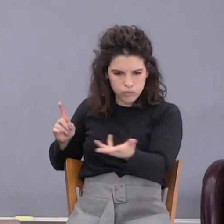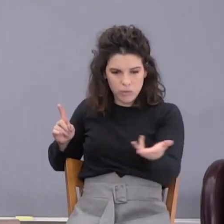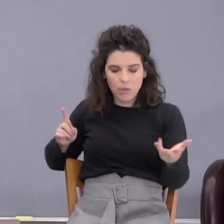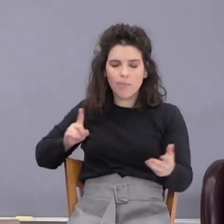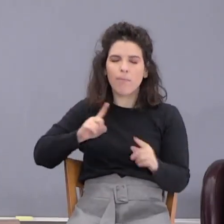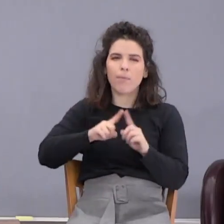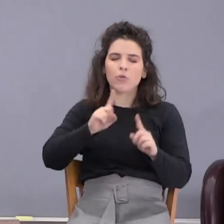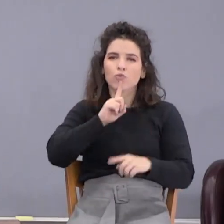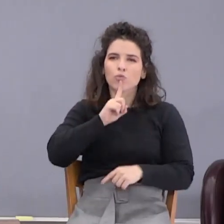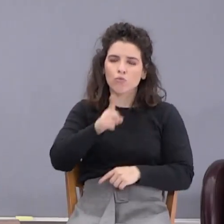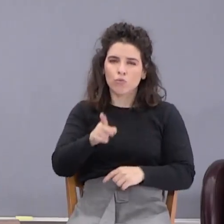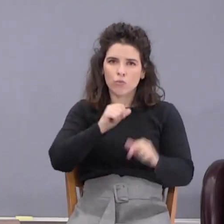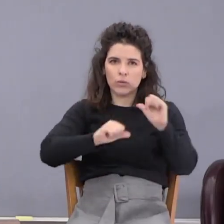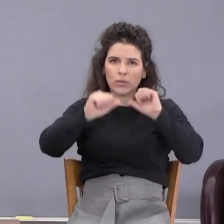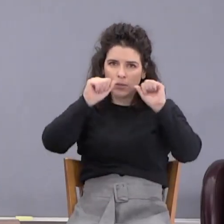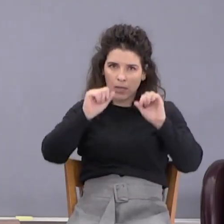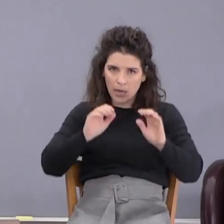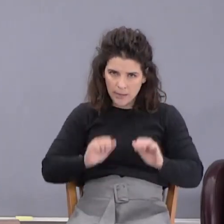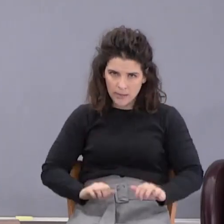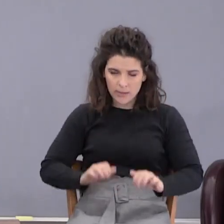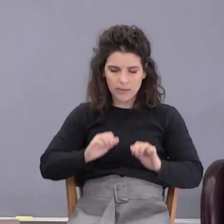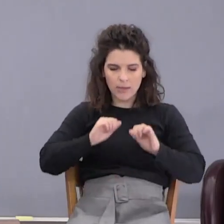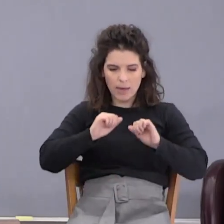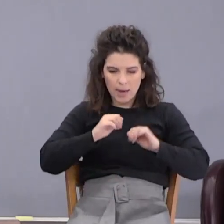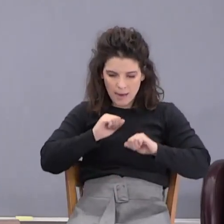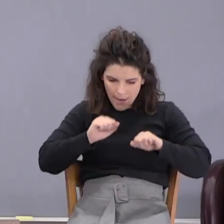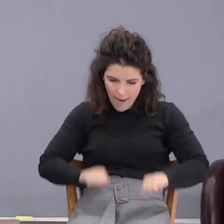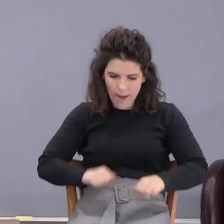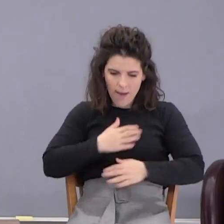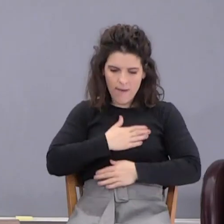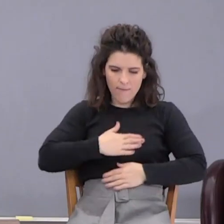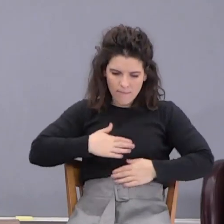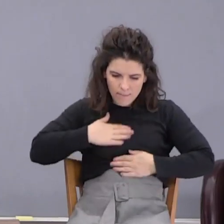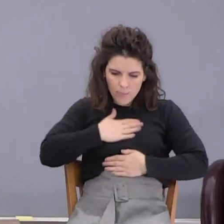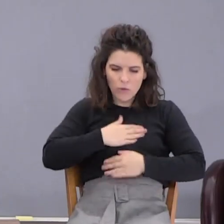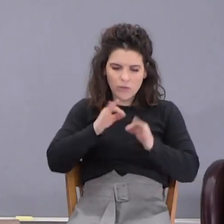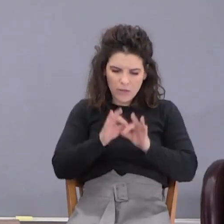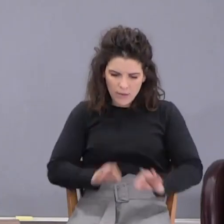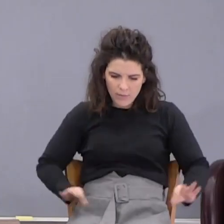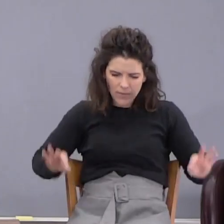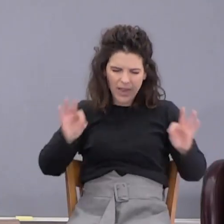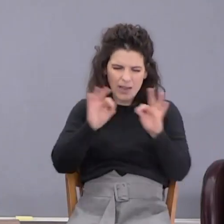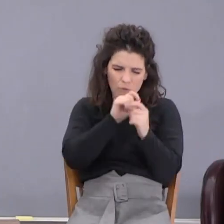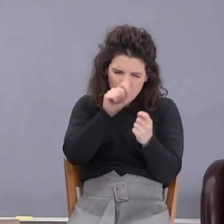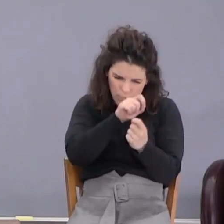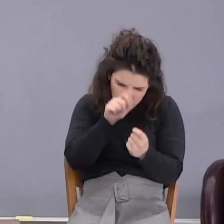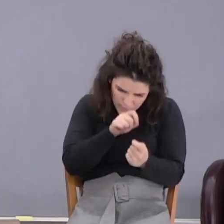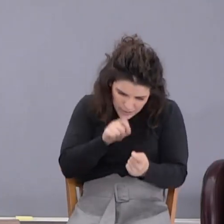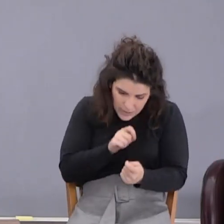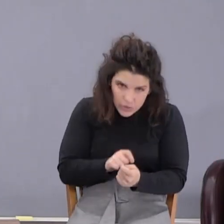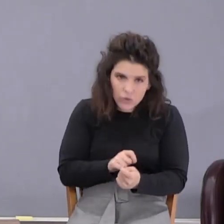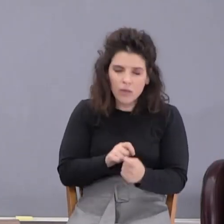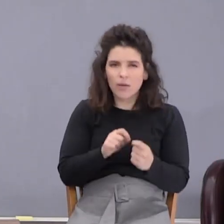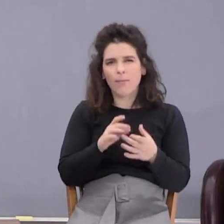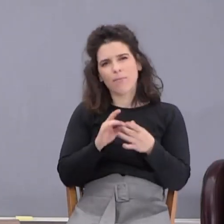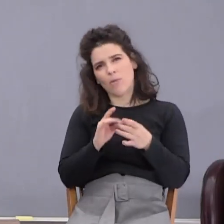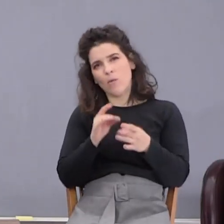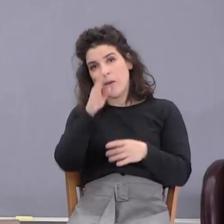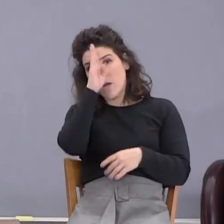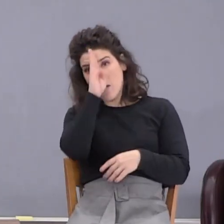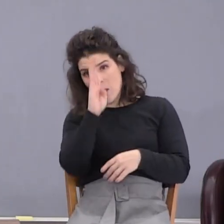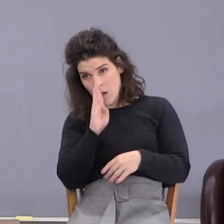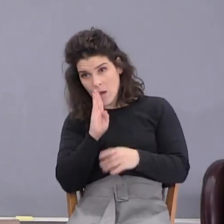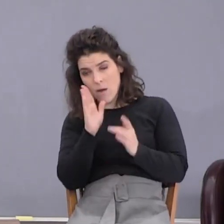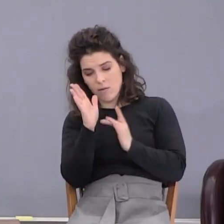value and appreciate, again, the precision. And by the way, God in the